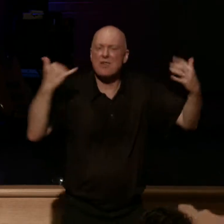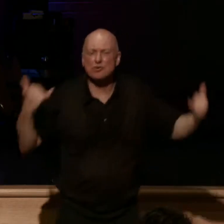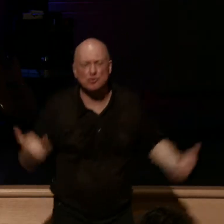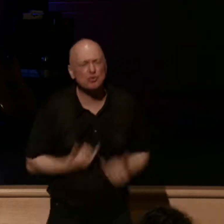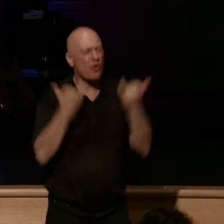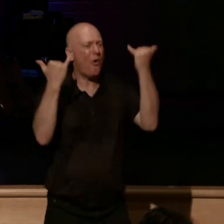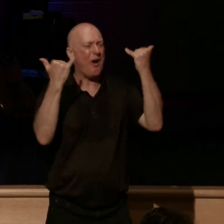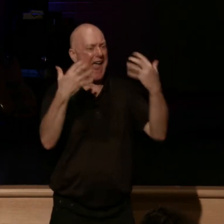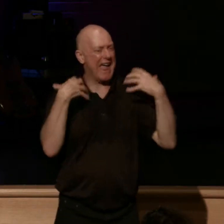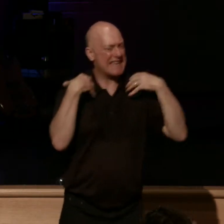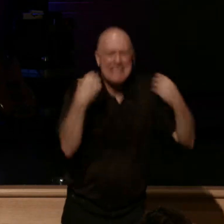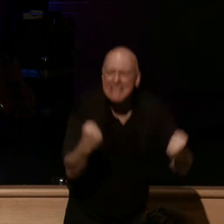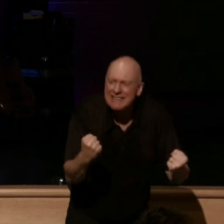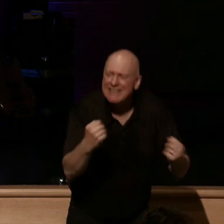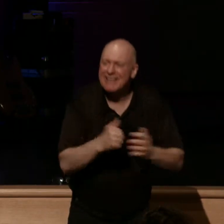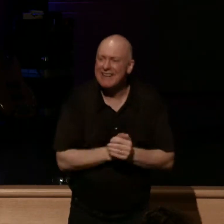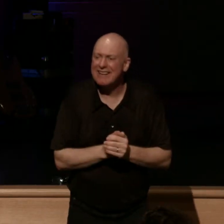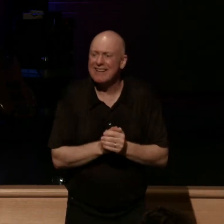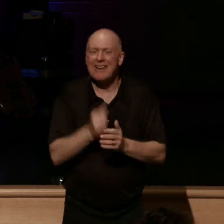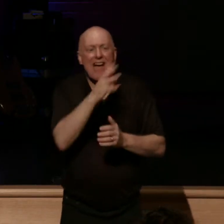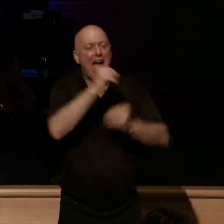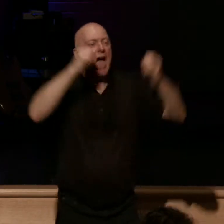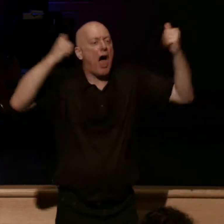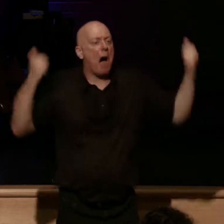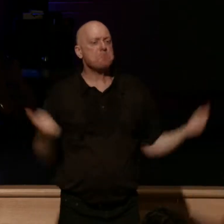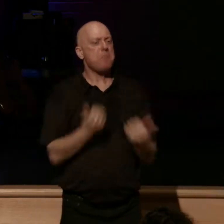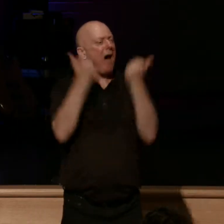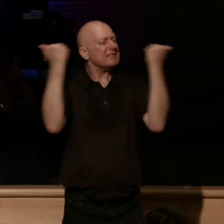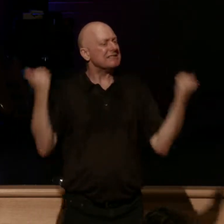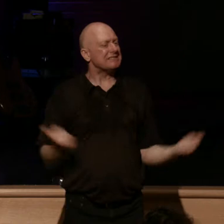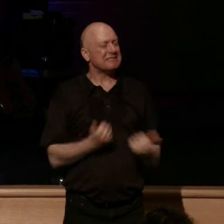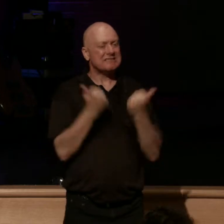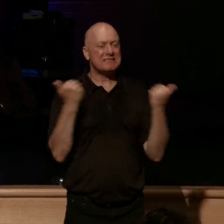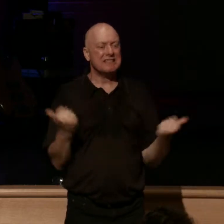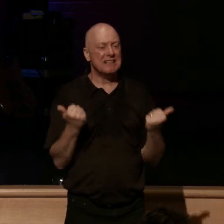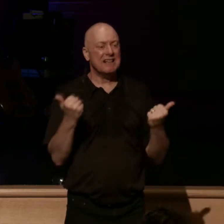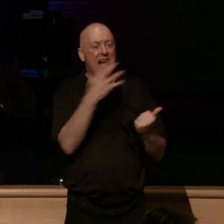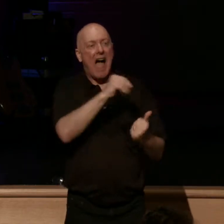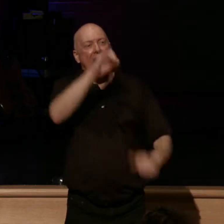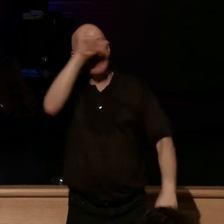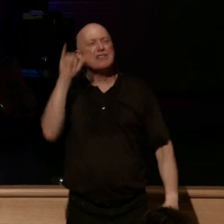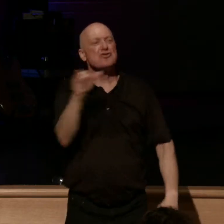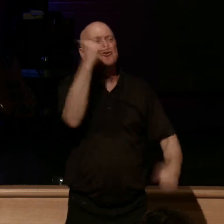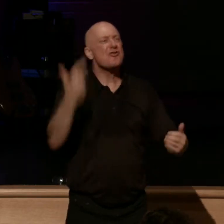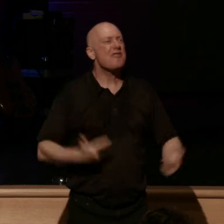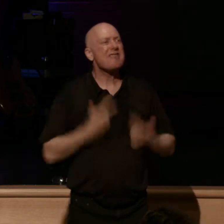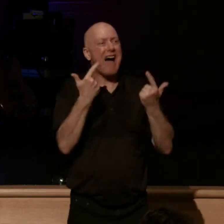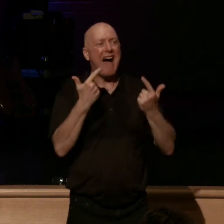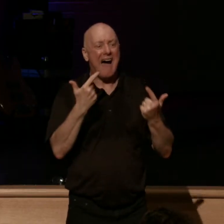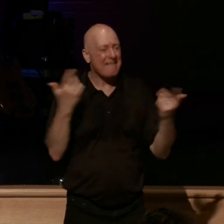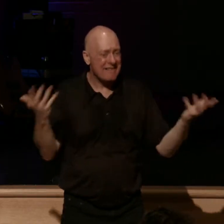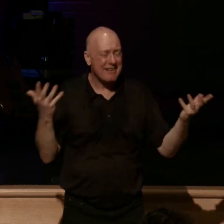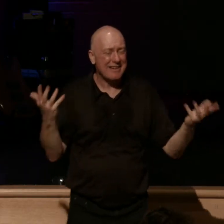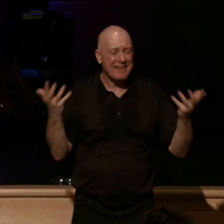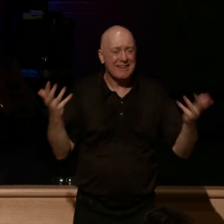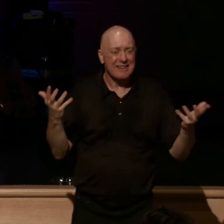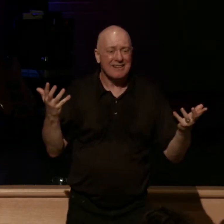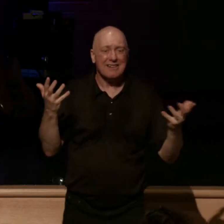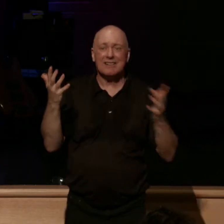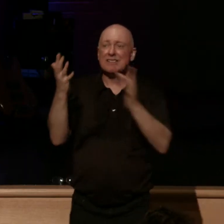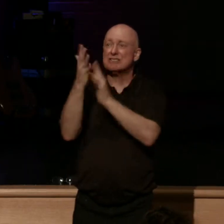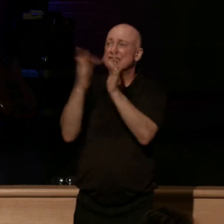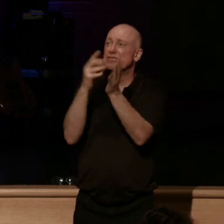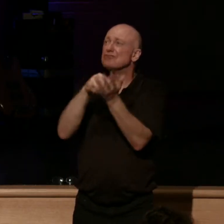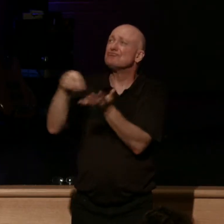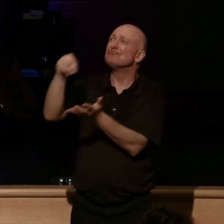joy and healing and abundance and eternal life. The Son of Righteousness rising